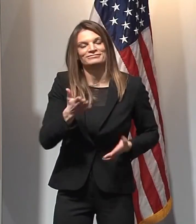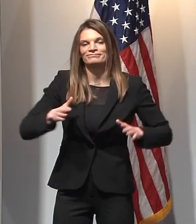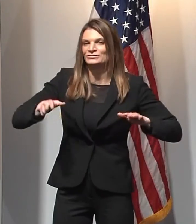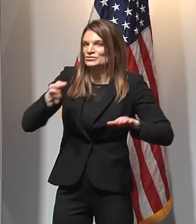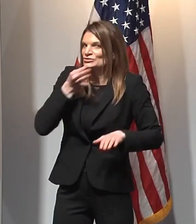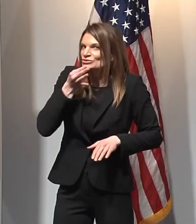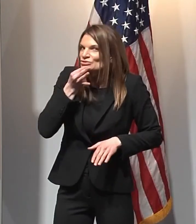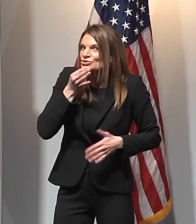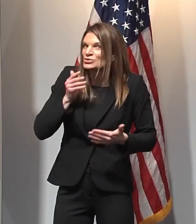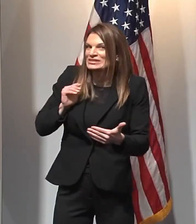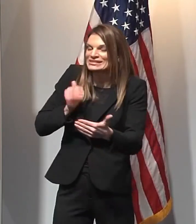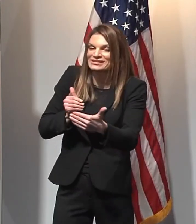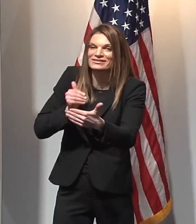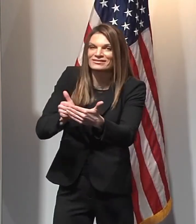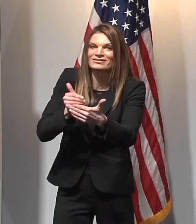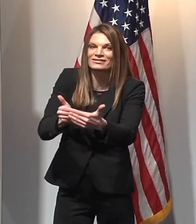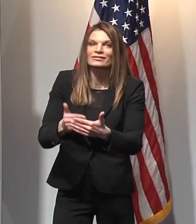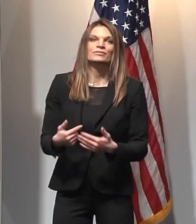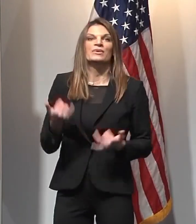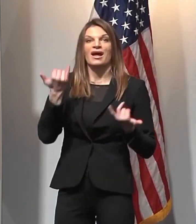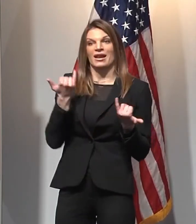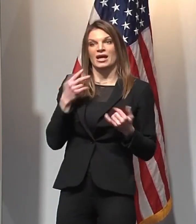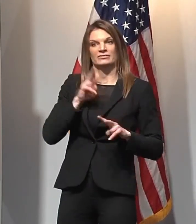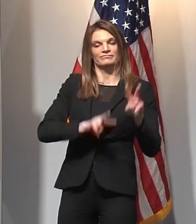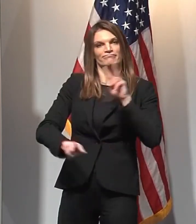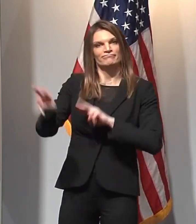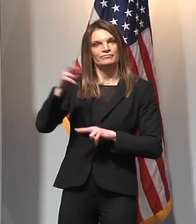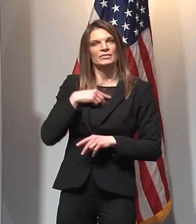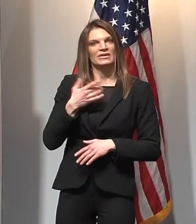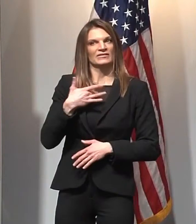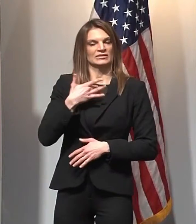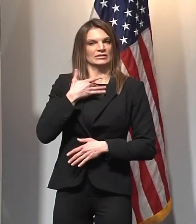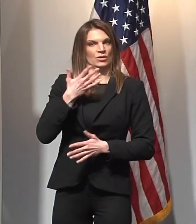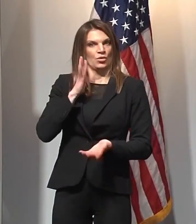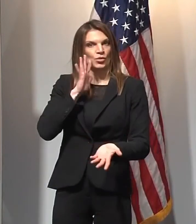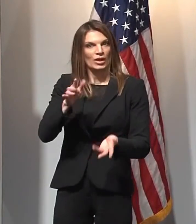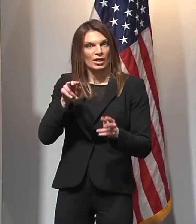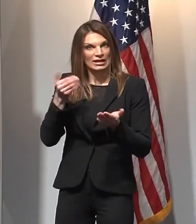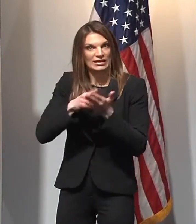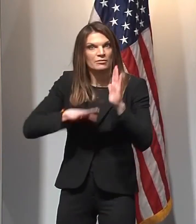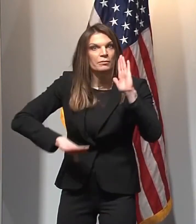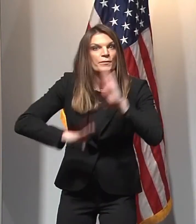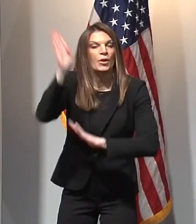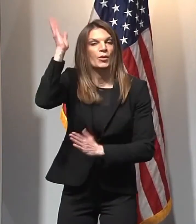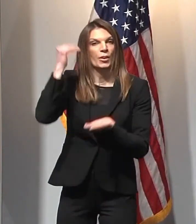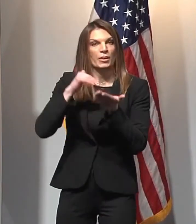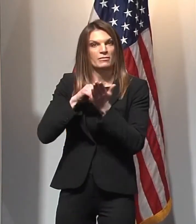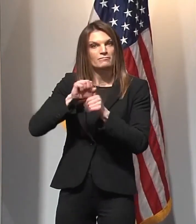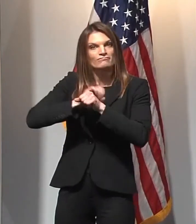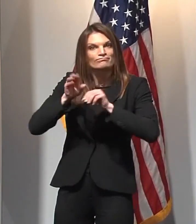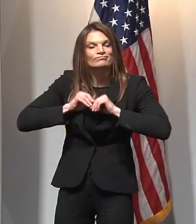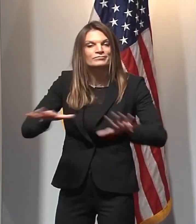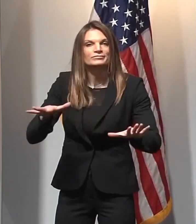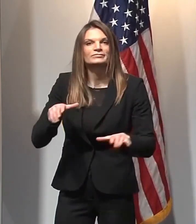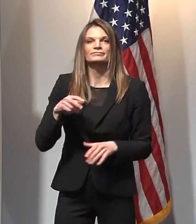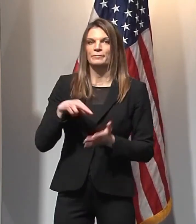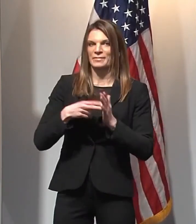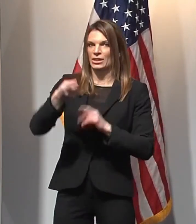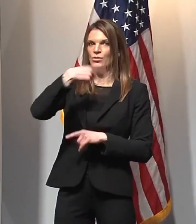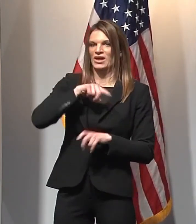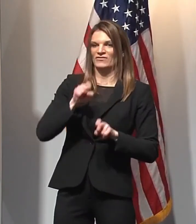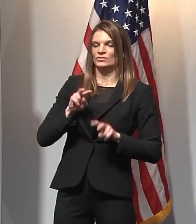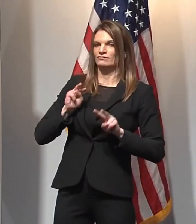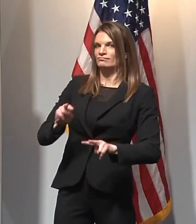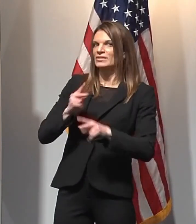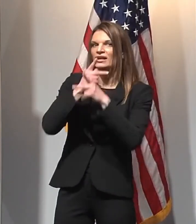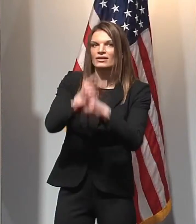could potentially be at the beginning of another surge in Michigan. How this plays out depends on what we all do